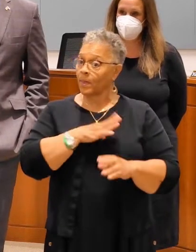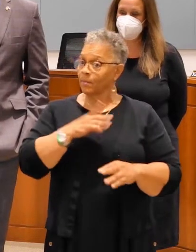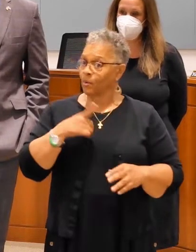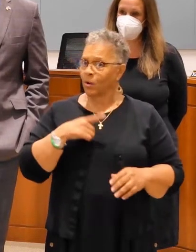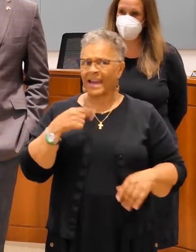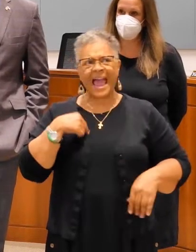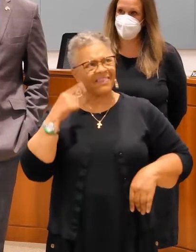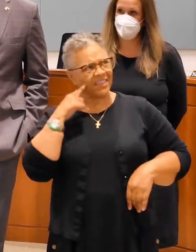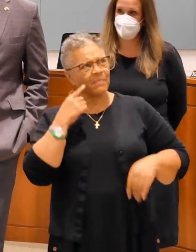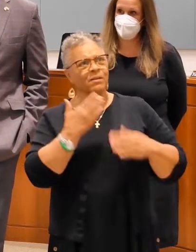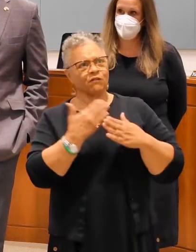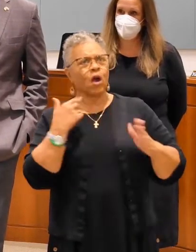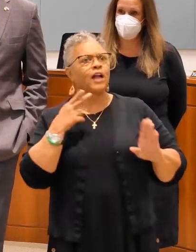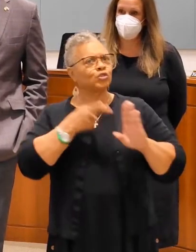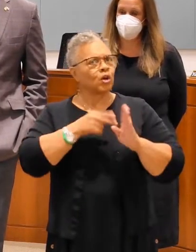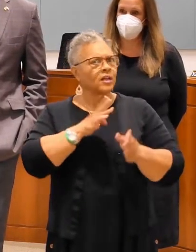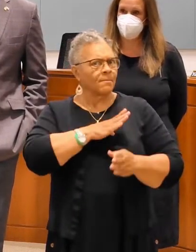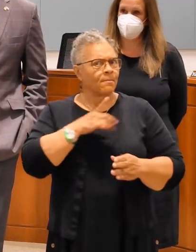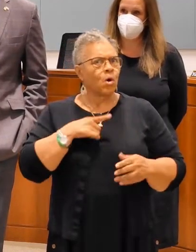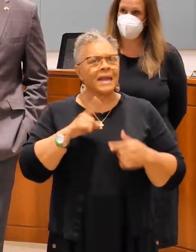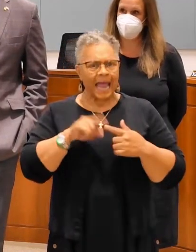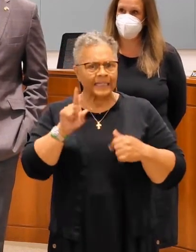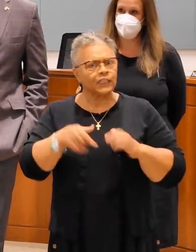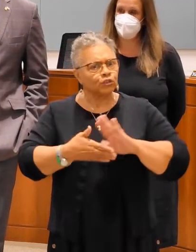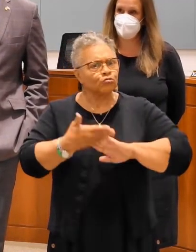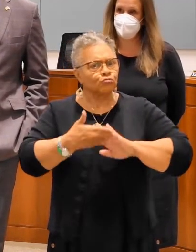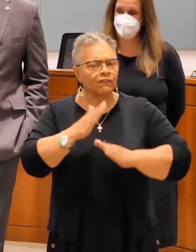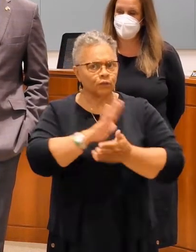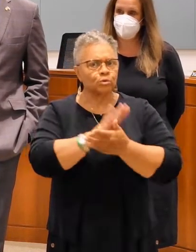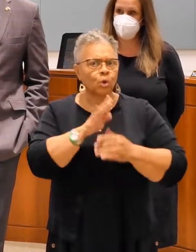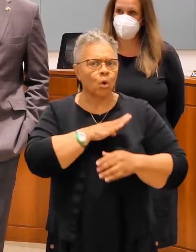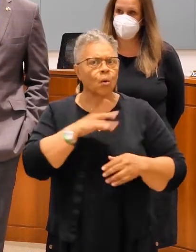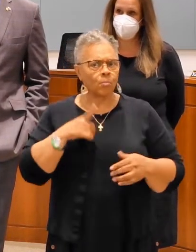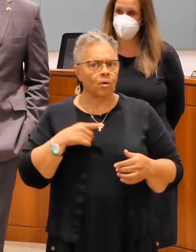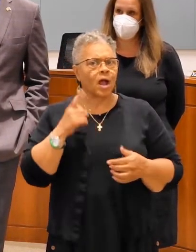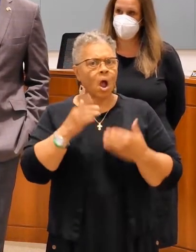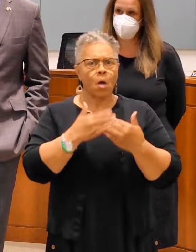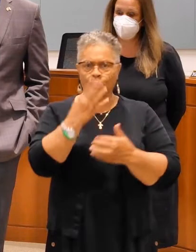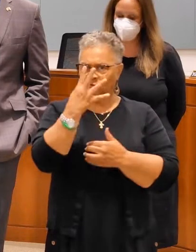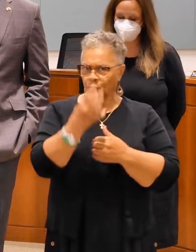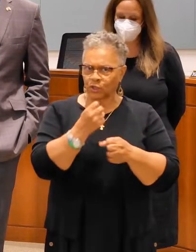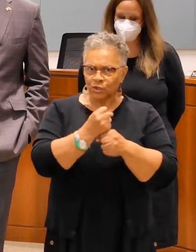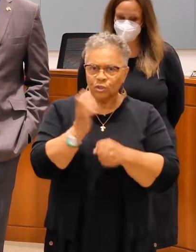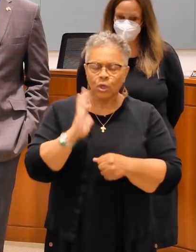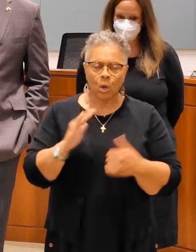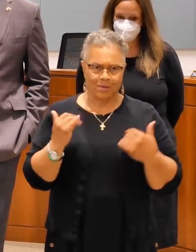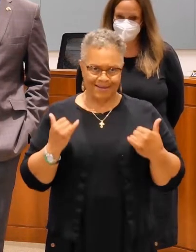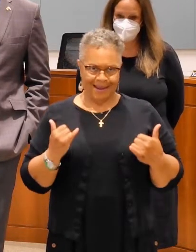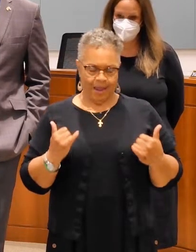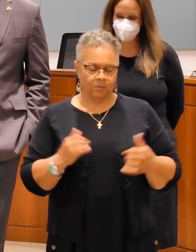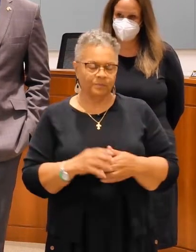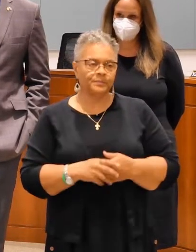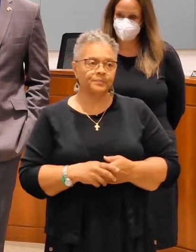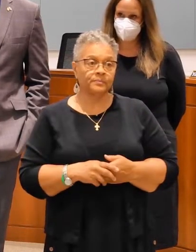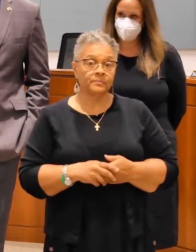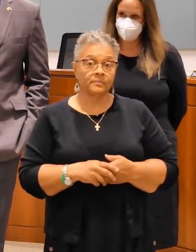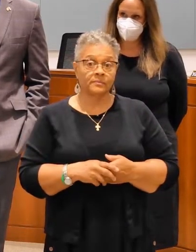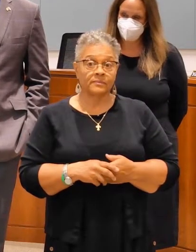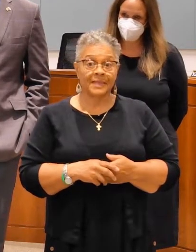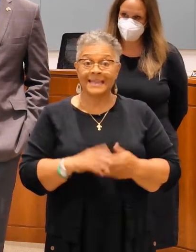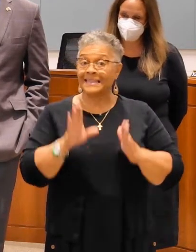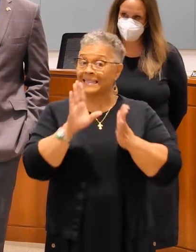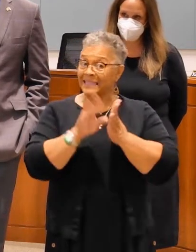before I joined the board, that's one reason I said I need to run for school board. That's almost 4 years ago now. The deficit